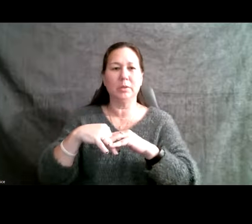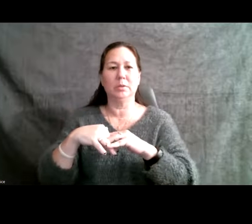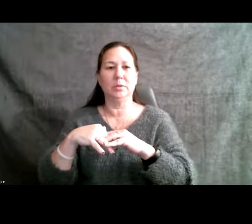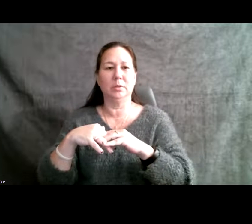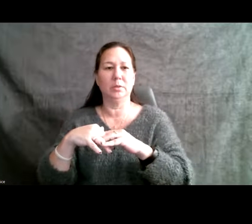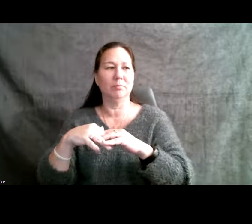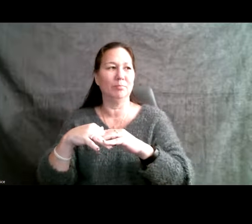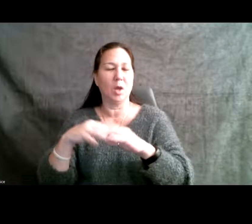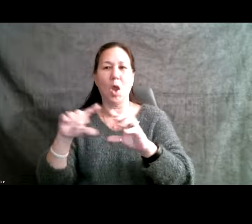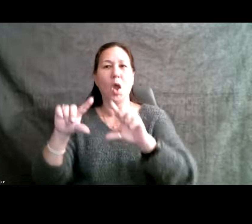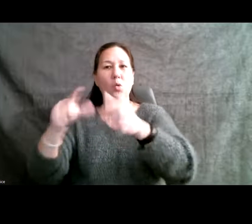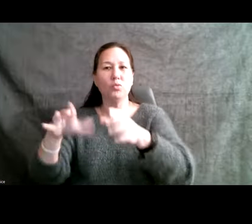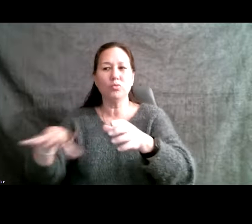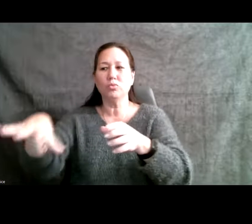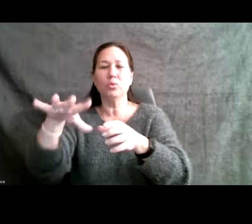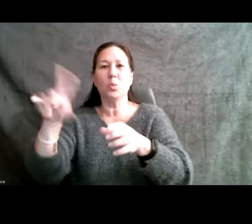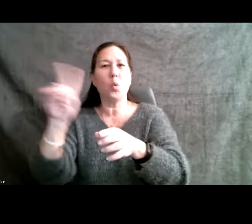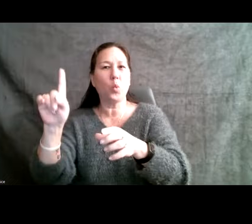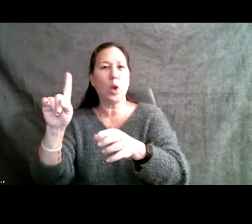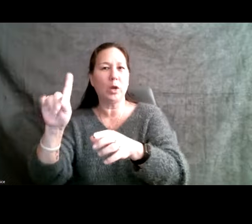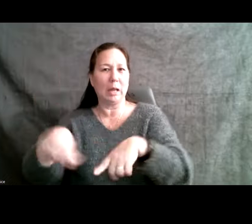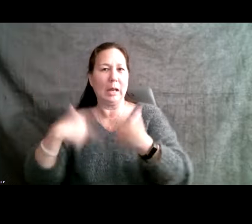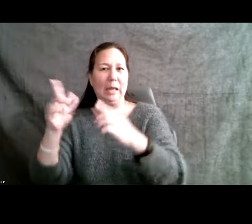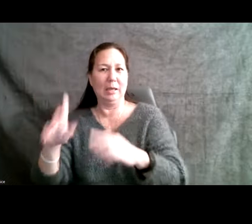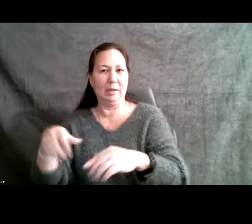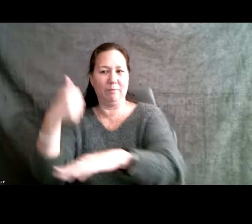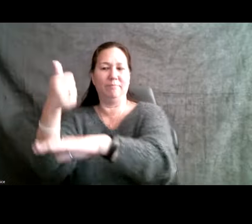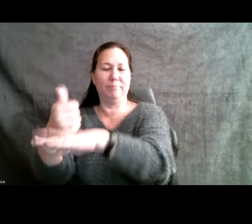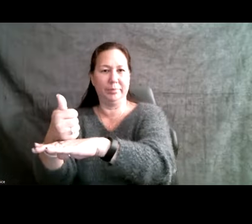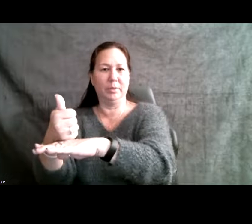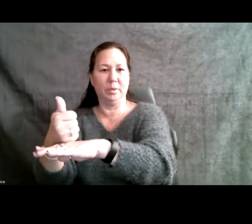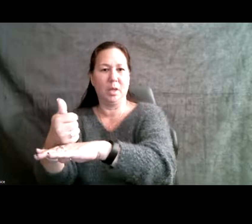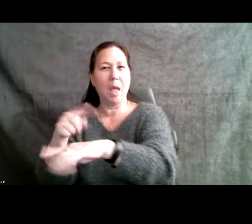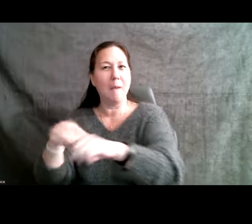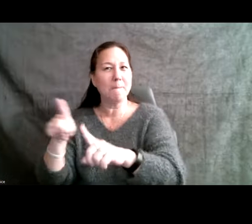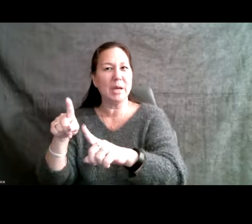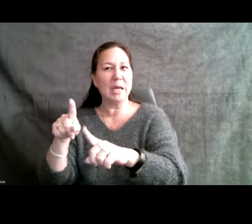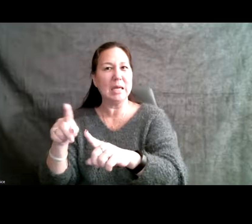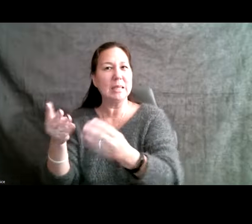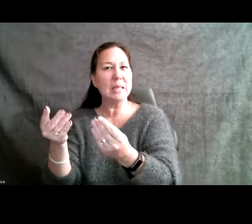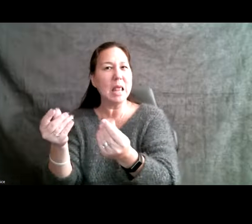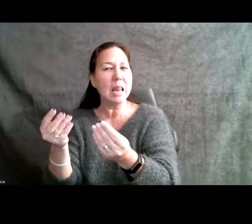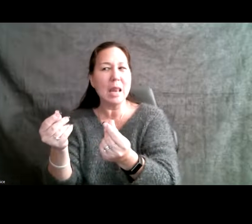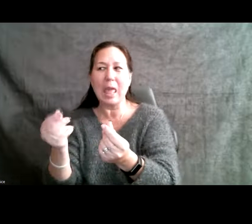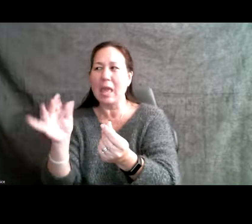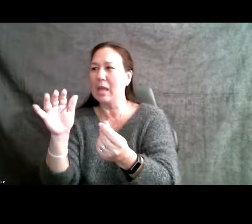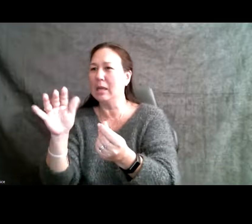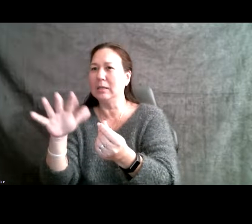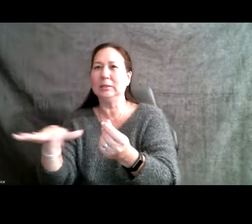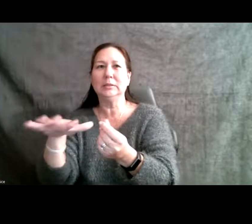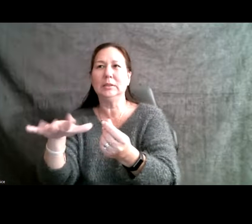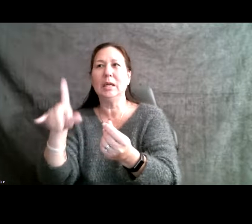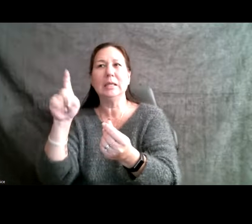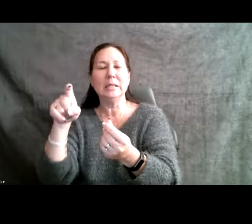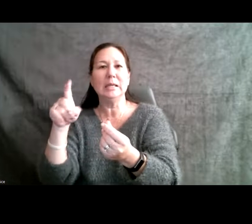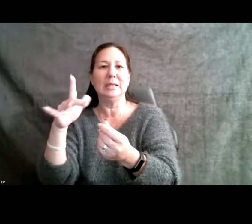homes are, but the land that's precious that needs to be available for the fishing and the